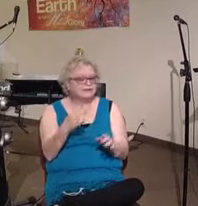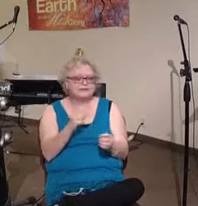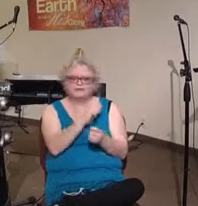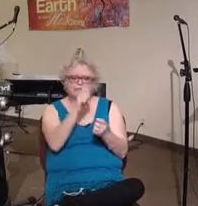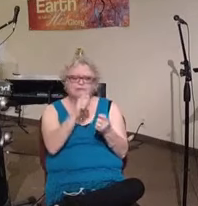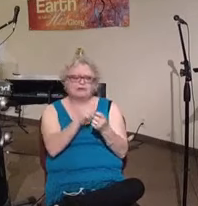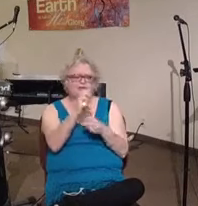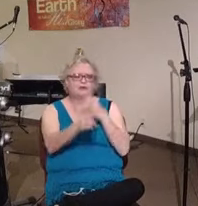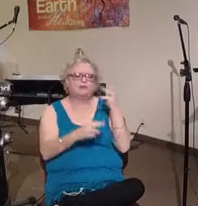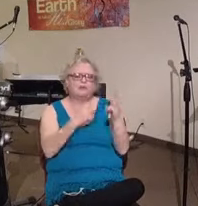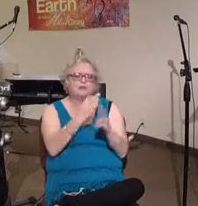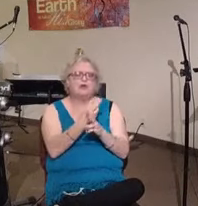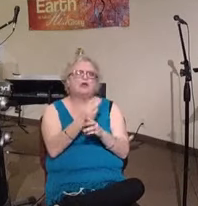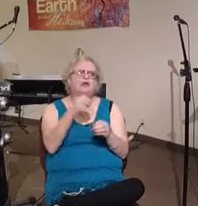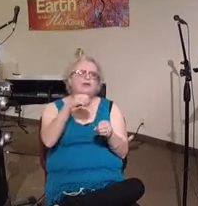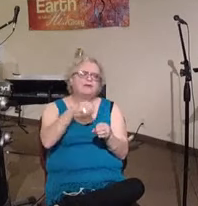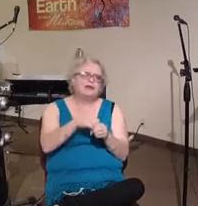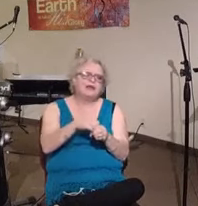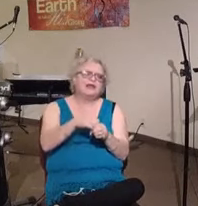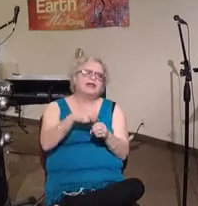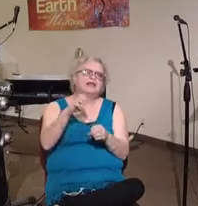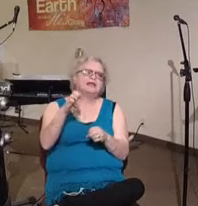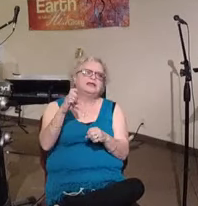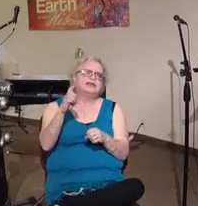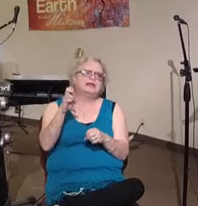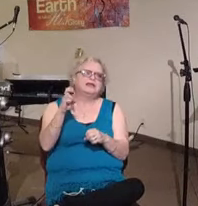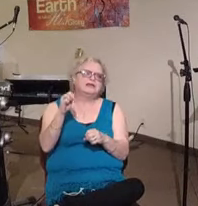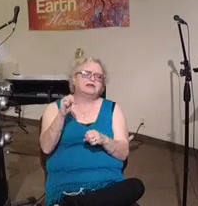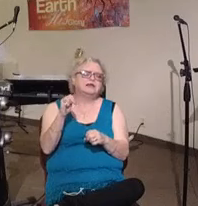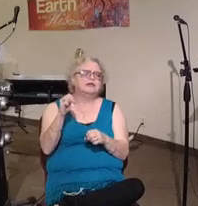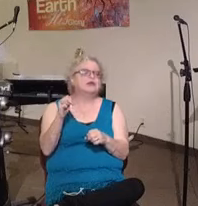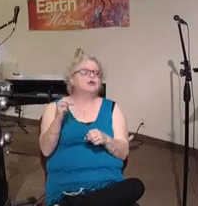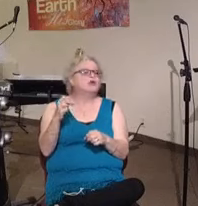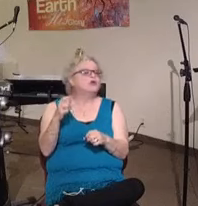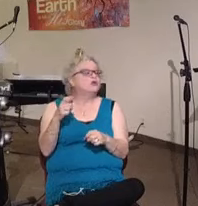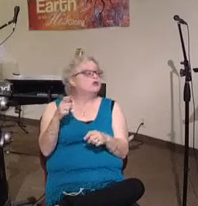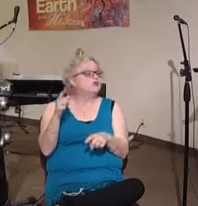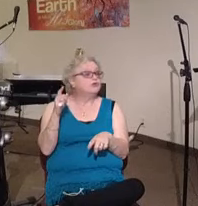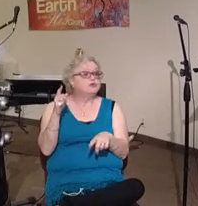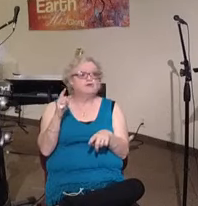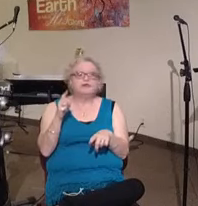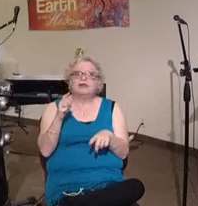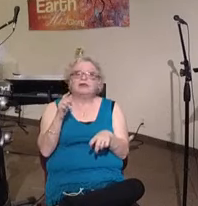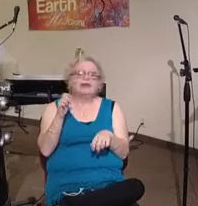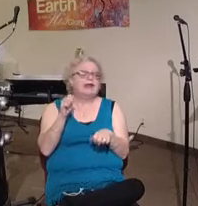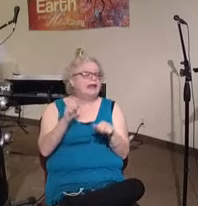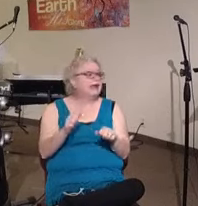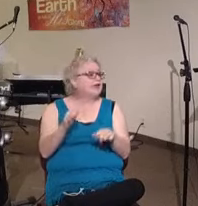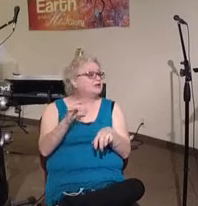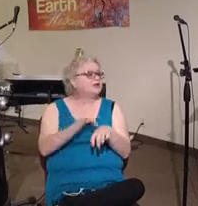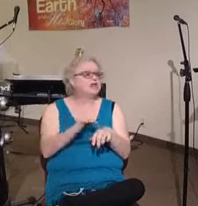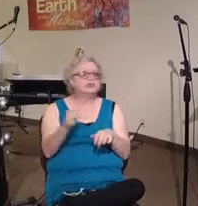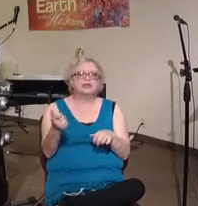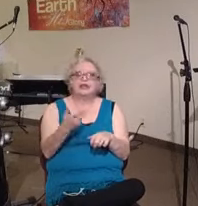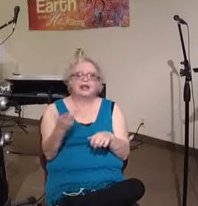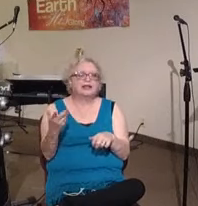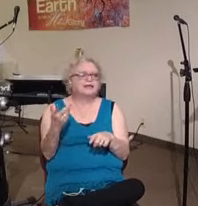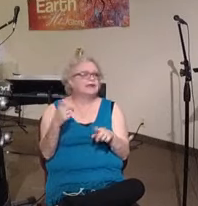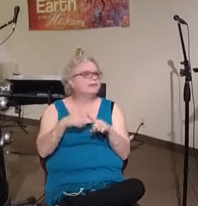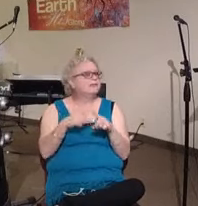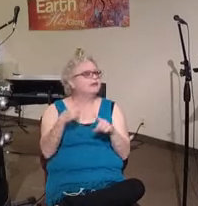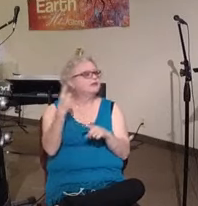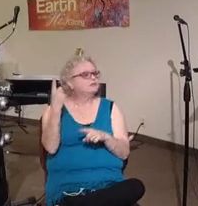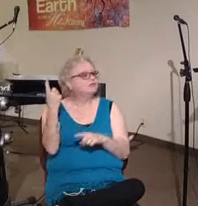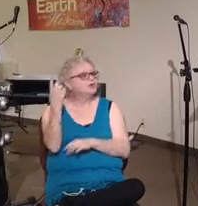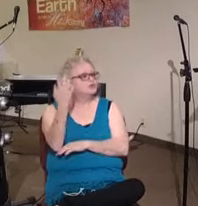perfect world. They were in the Garden of Eden, and God said, you can touch of anything. You can eat of anything except this one